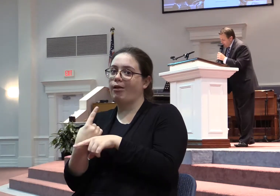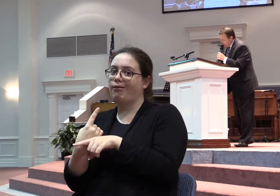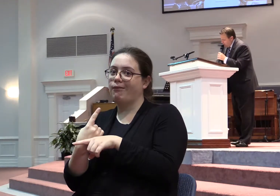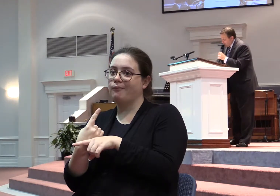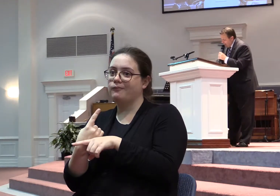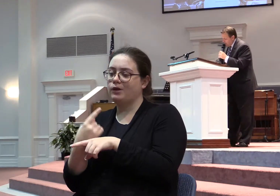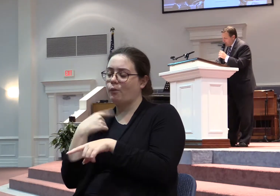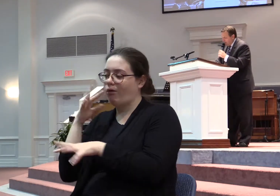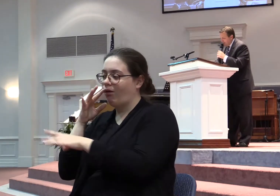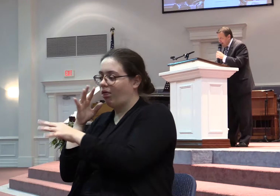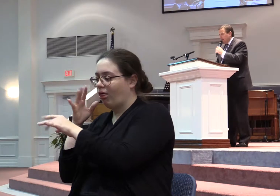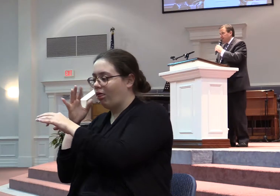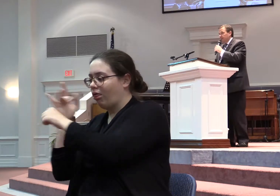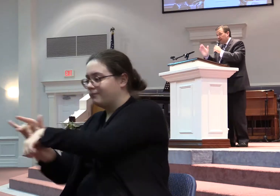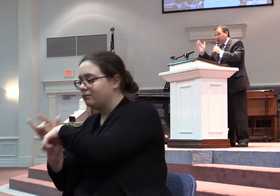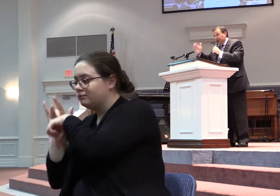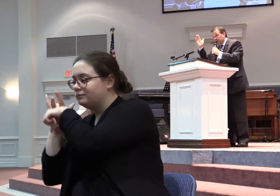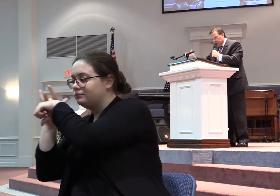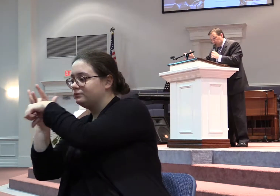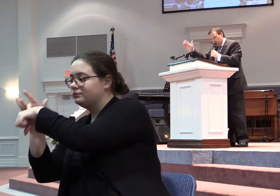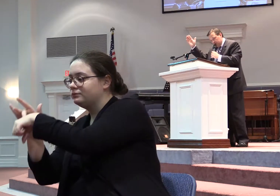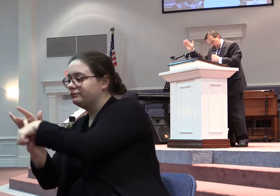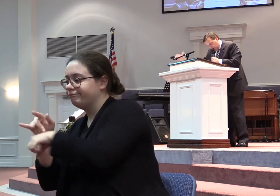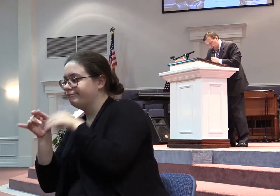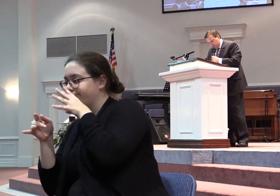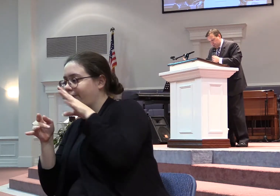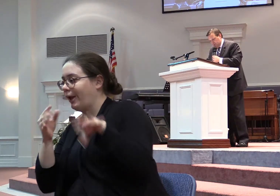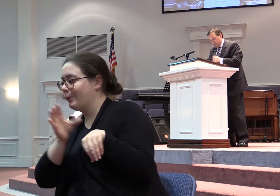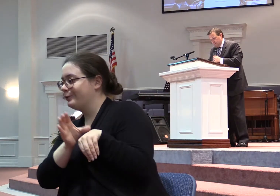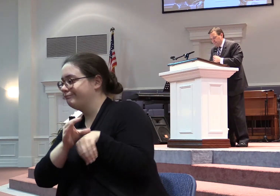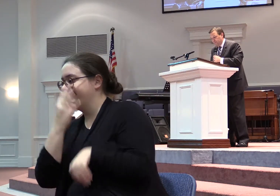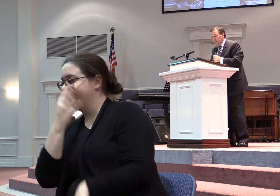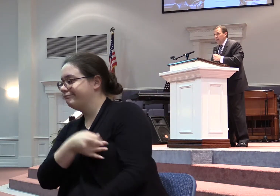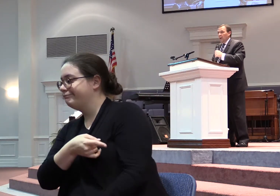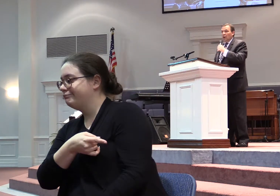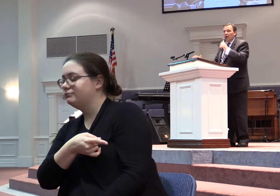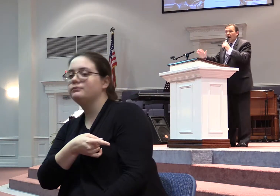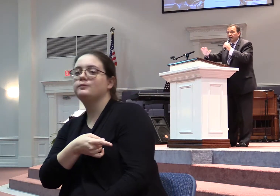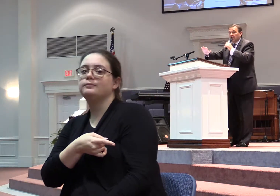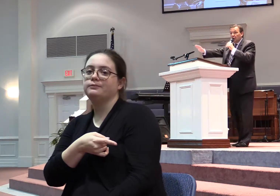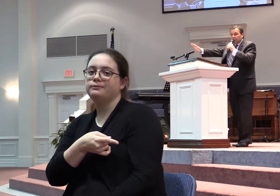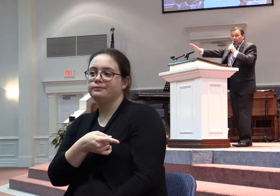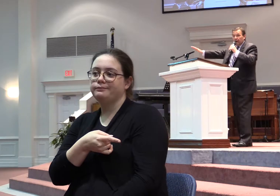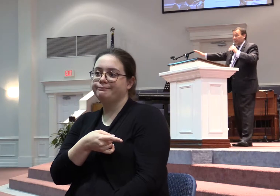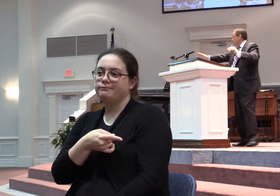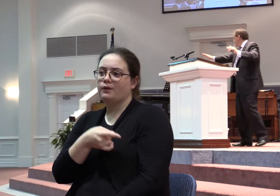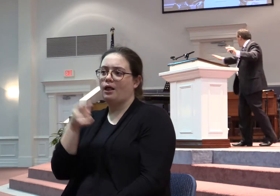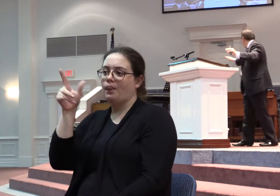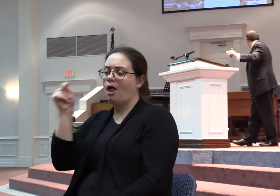spend more time with it than we do church. Right. Lot looked